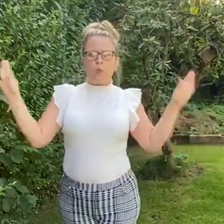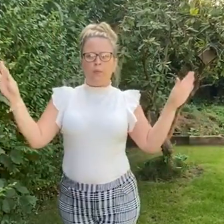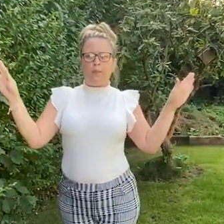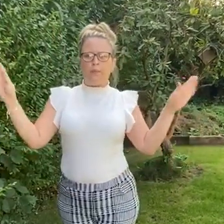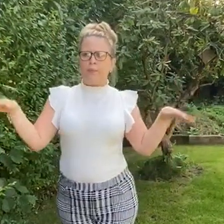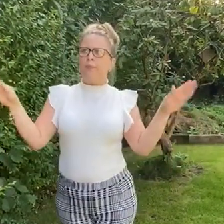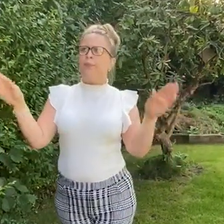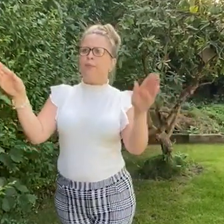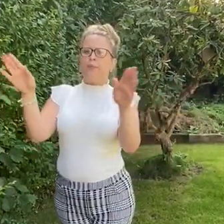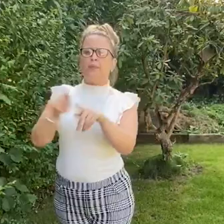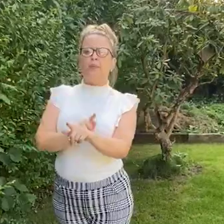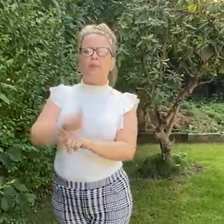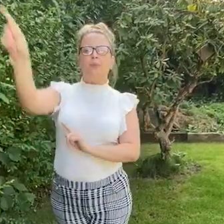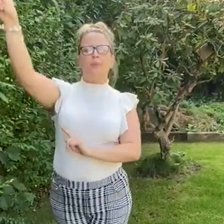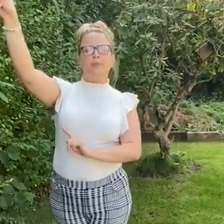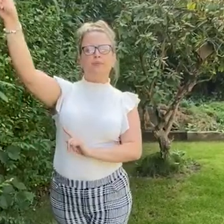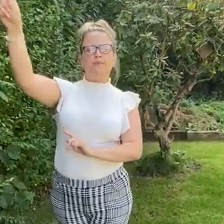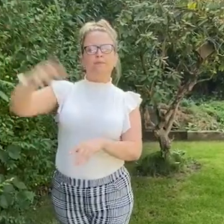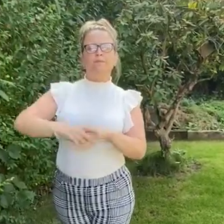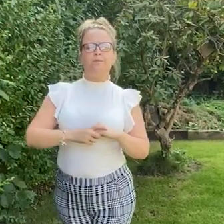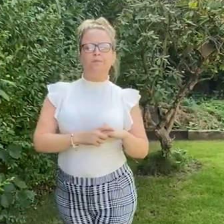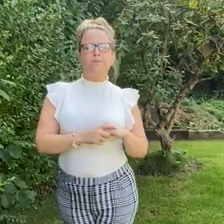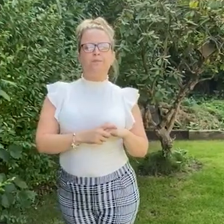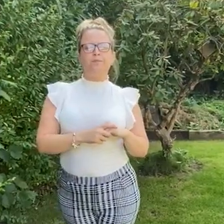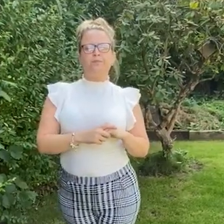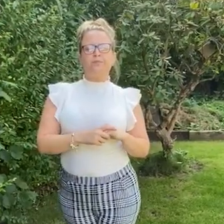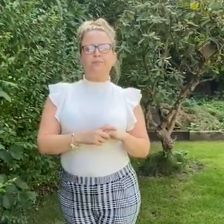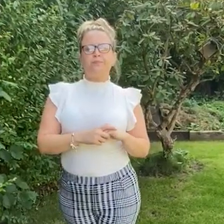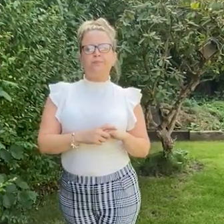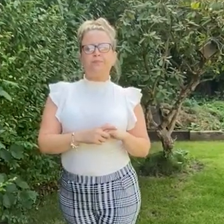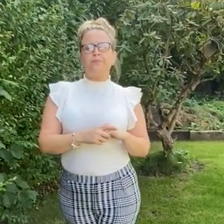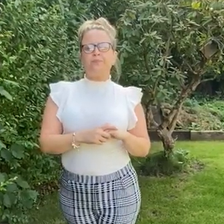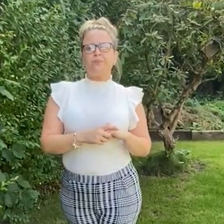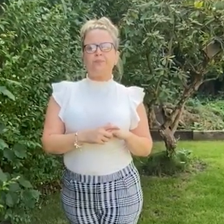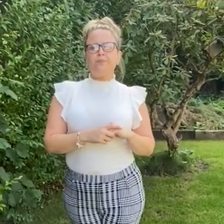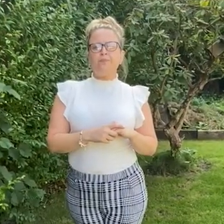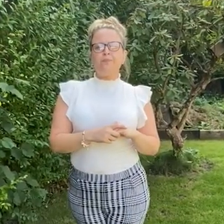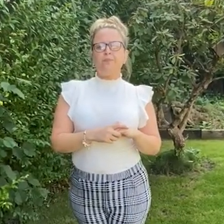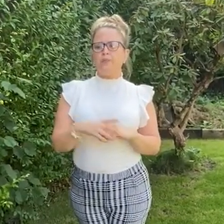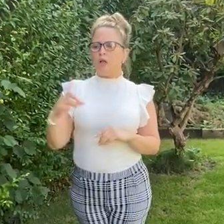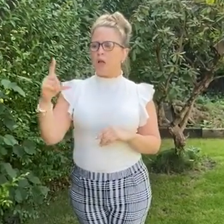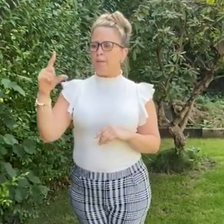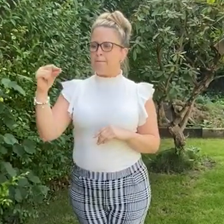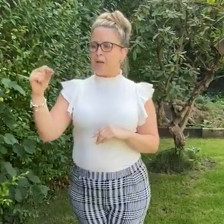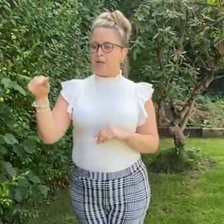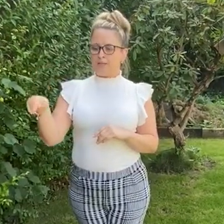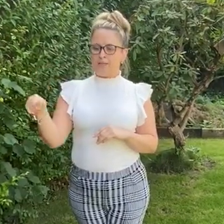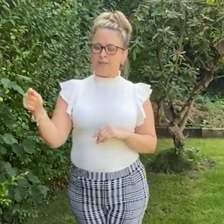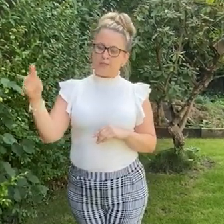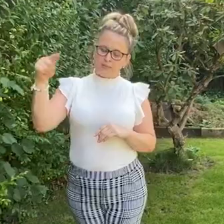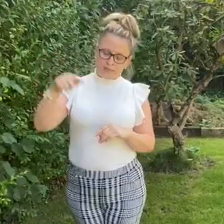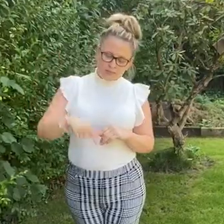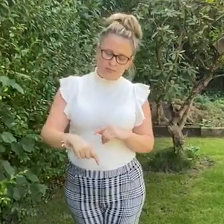was off through the sky. Then down flew the bird and down jumped the frog.